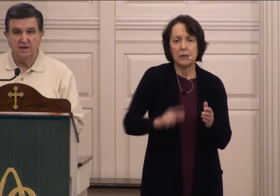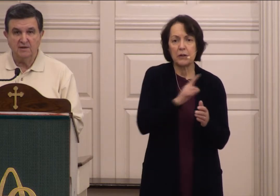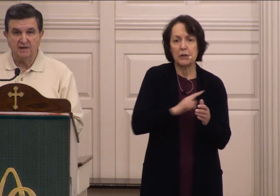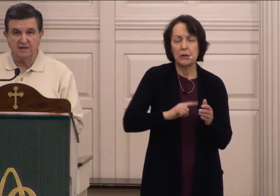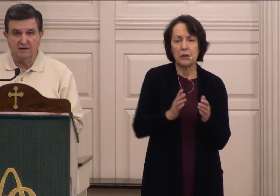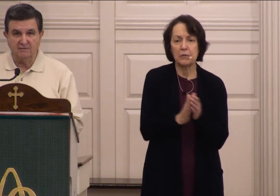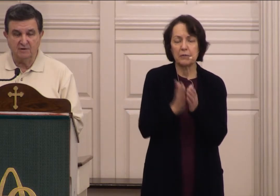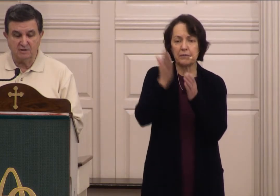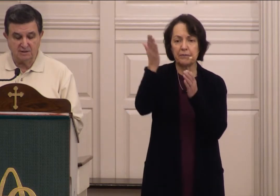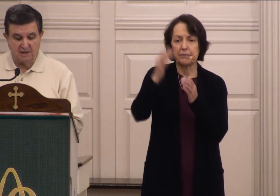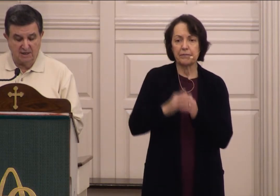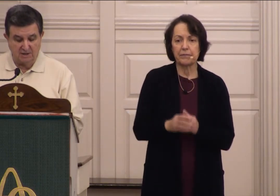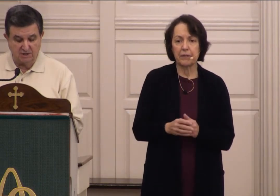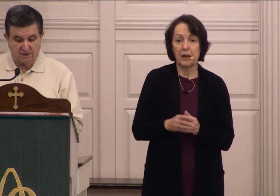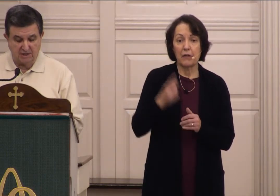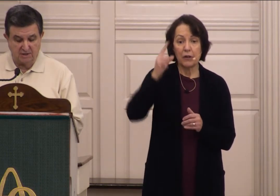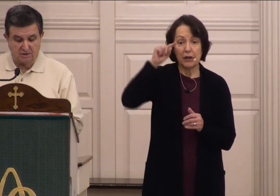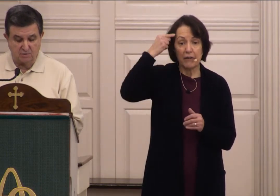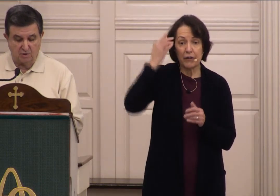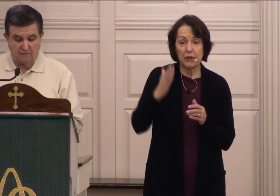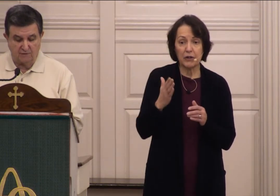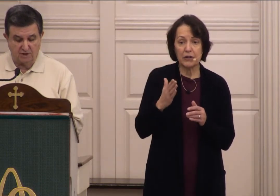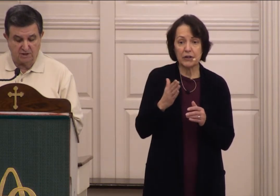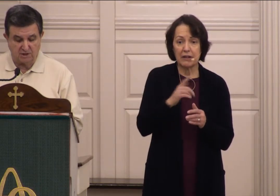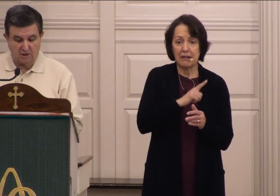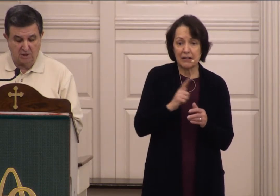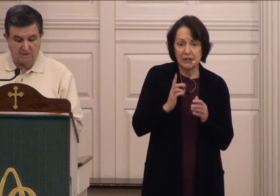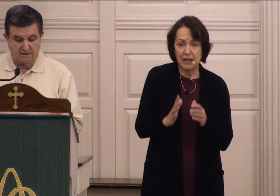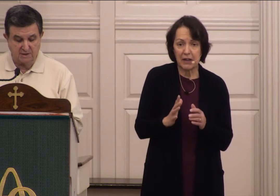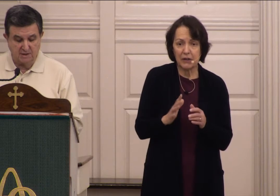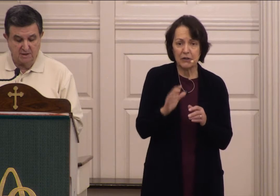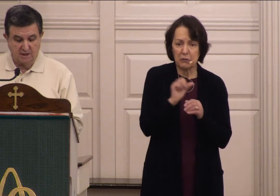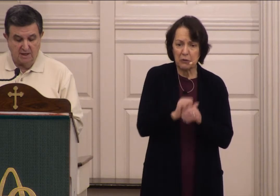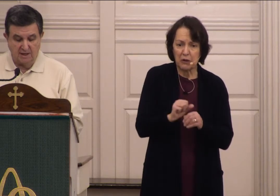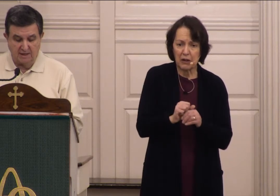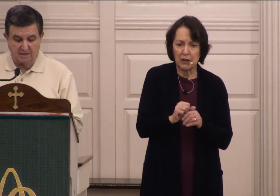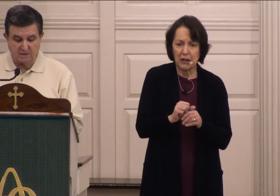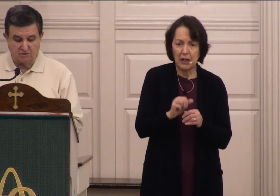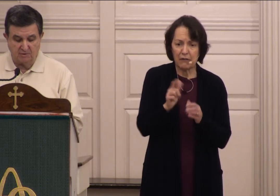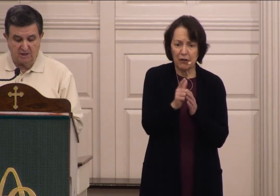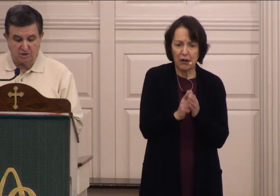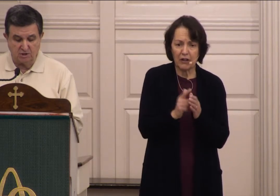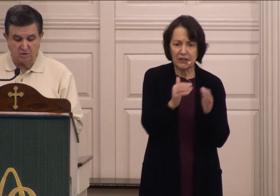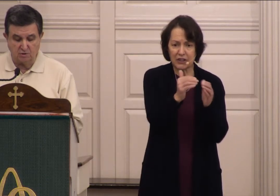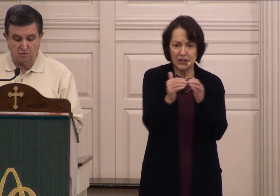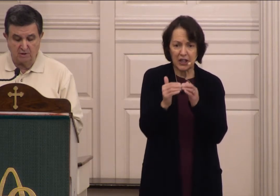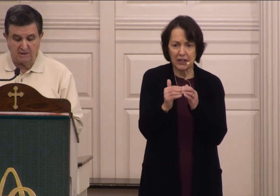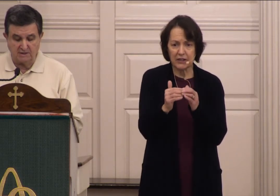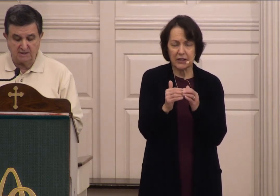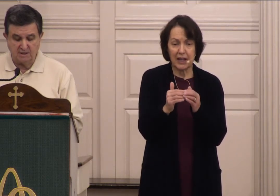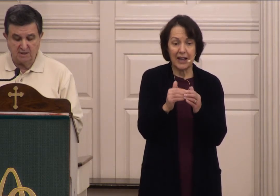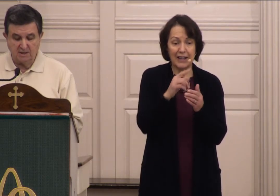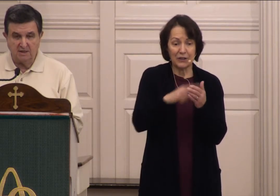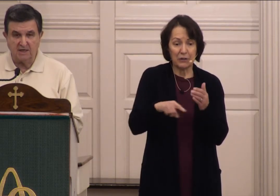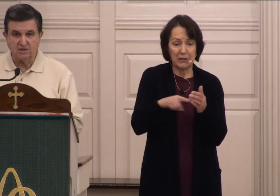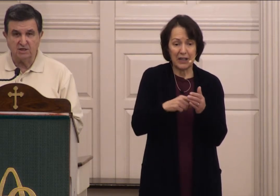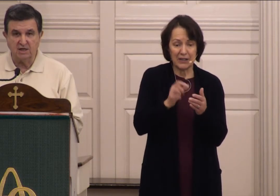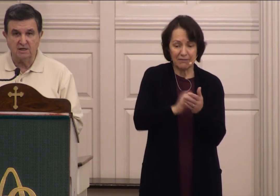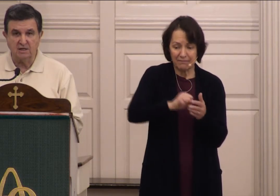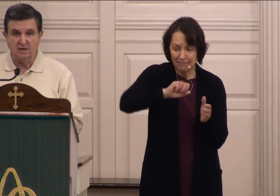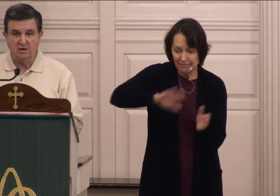That governors and legislators work for just laws and end discrimination due to race,